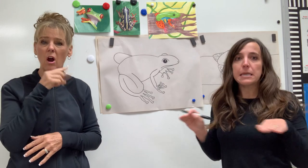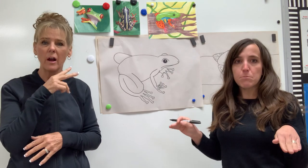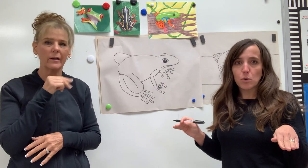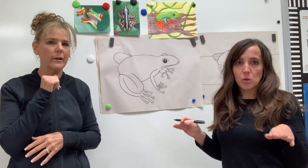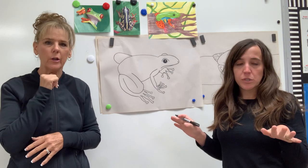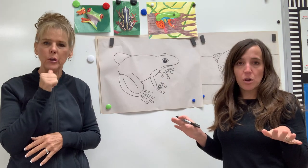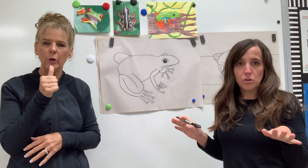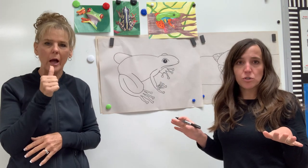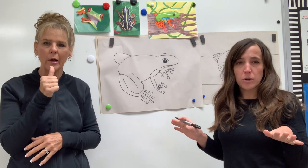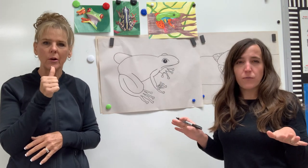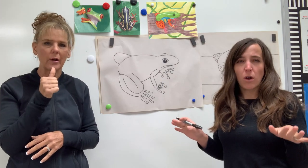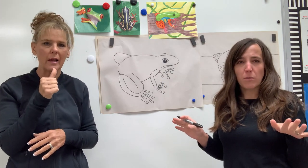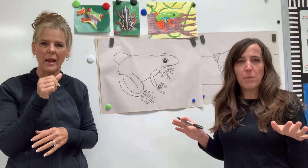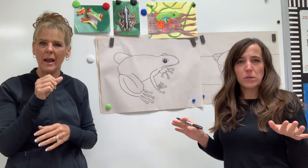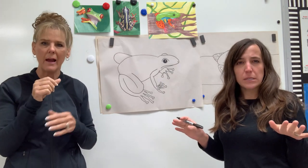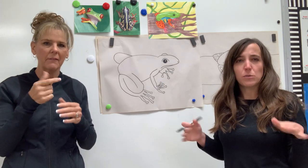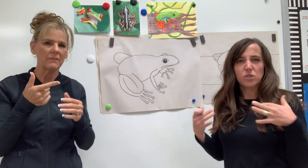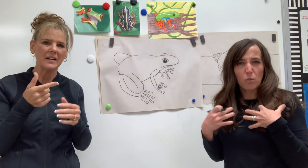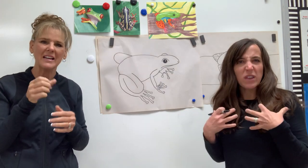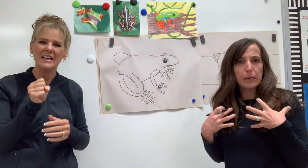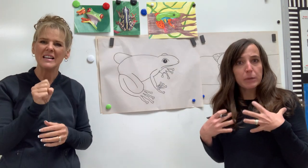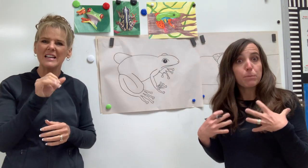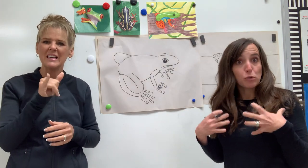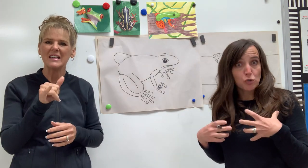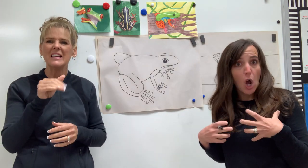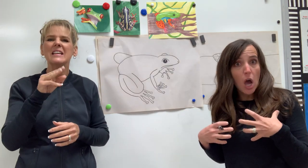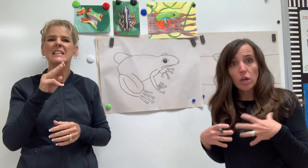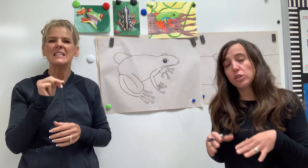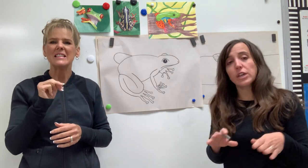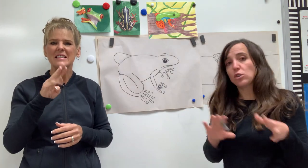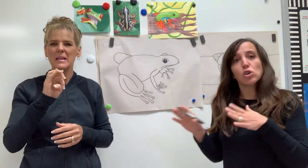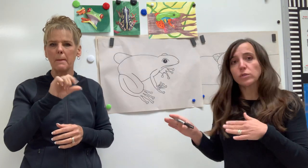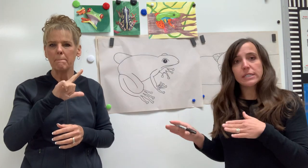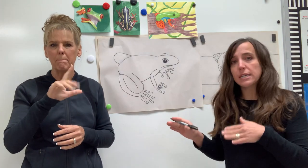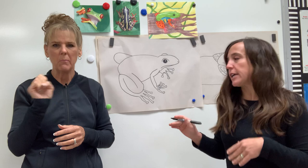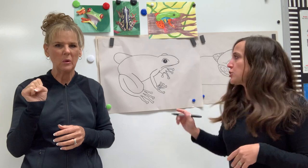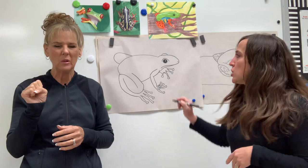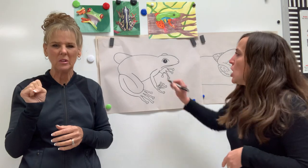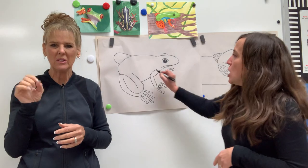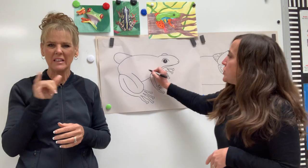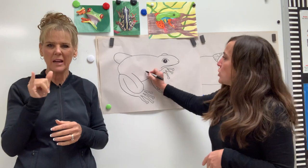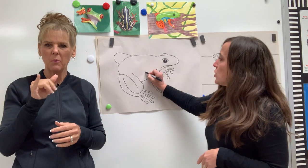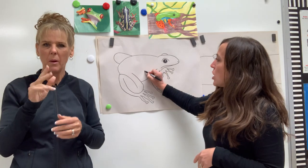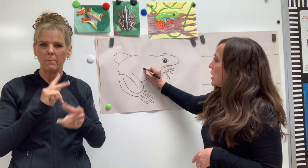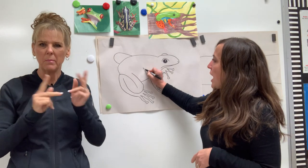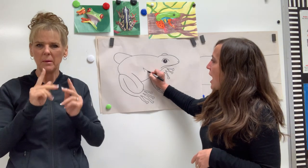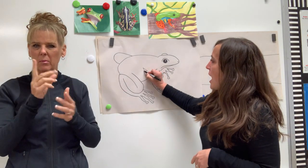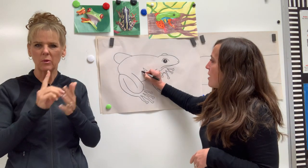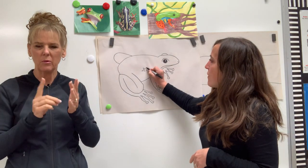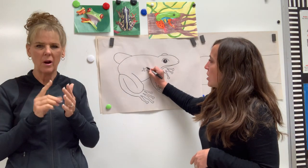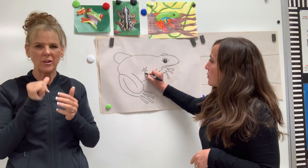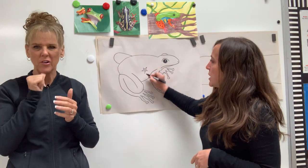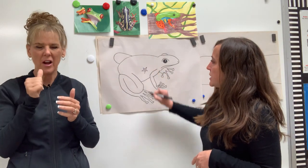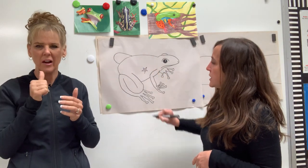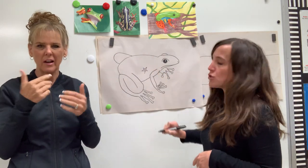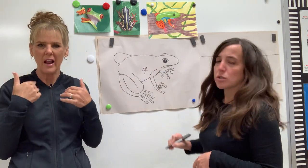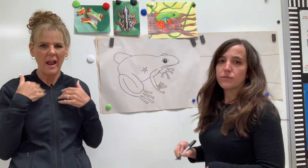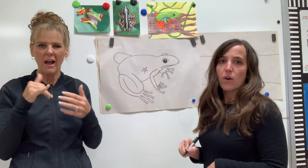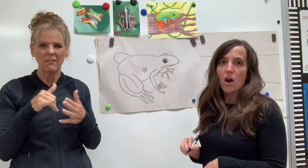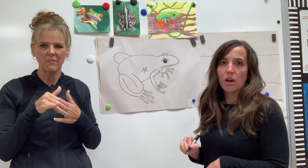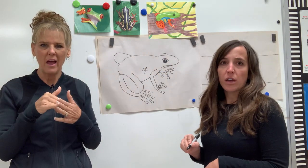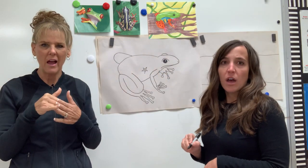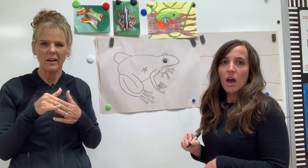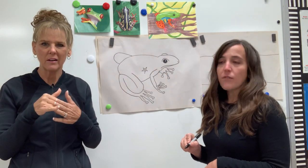have symbols on your tree frog. Remember, symbols are what like people draw that you don't see in nature. So you're not gonna have on a